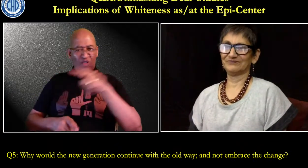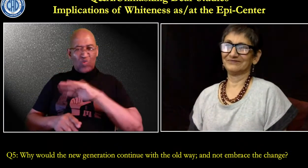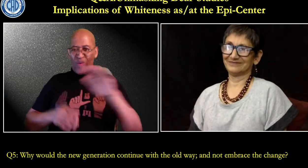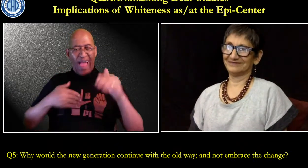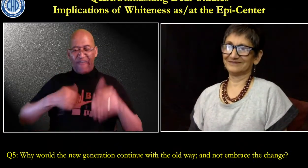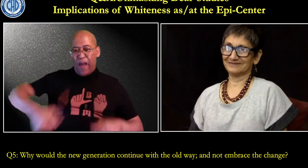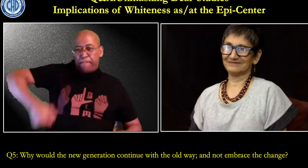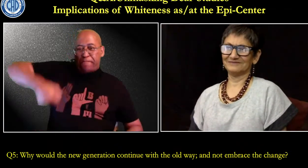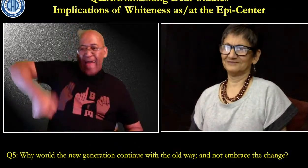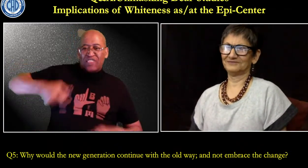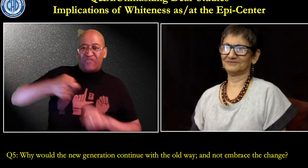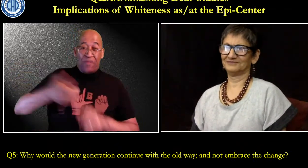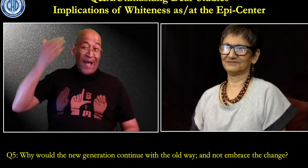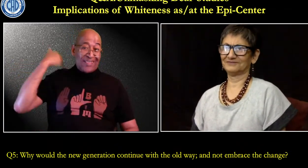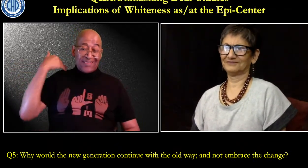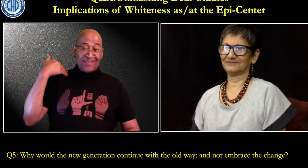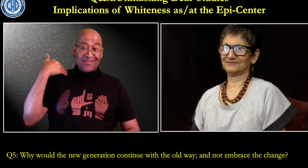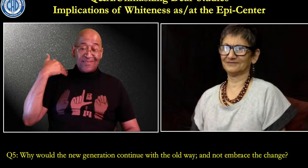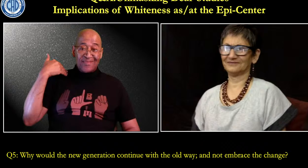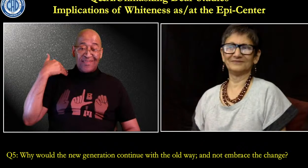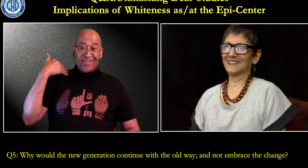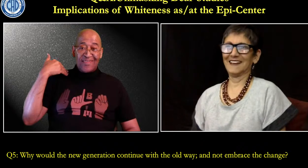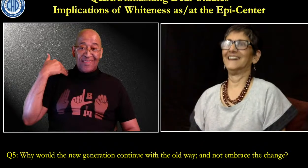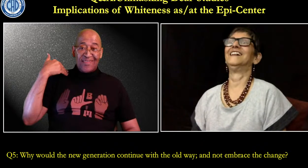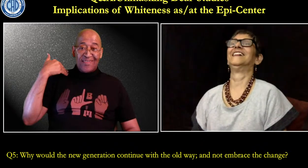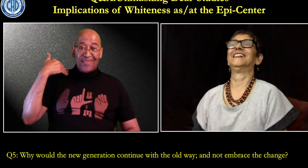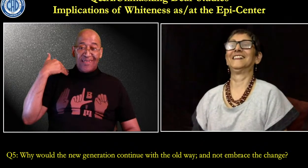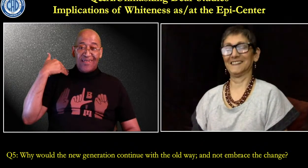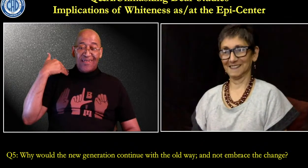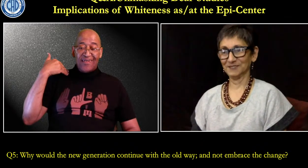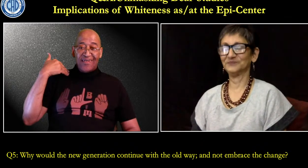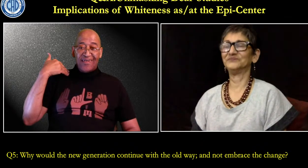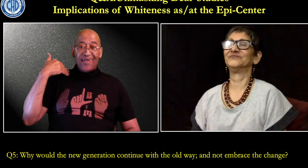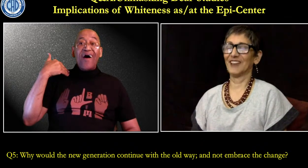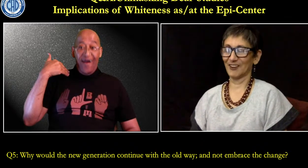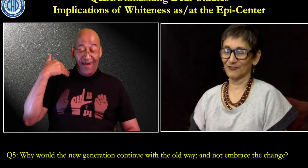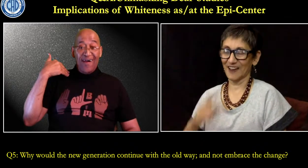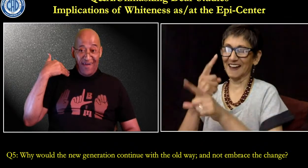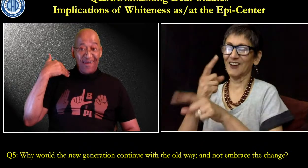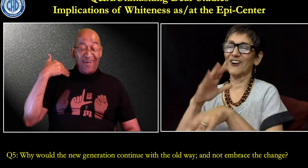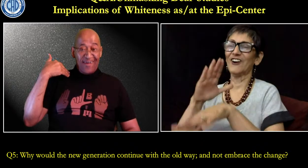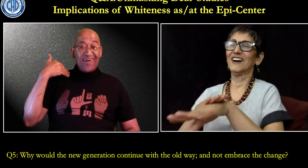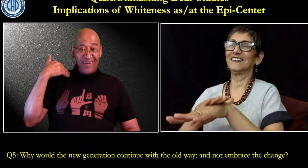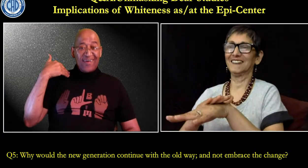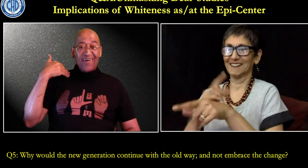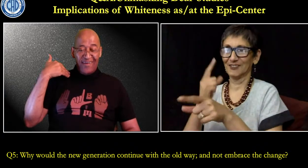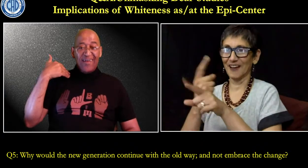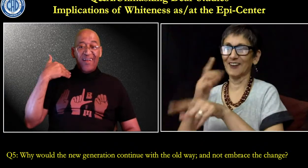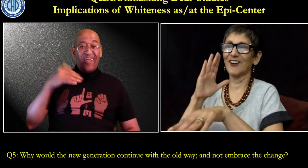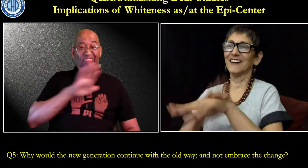definitely open-minded. We are willing to listen. We're not keeping that back from the past.